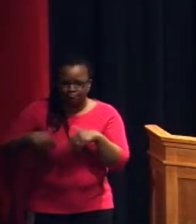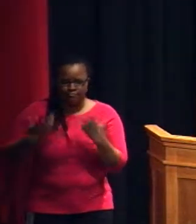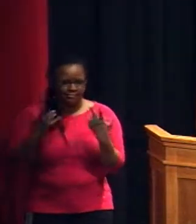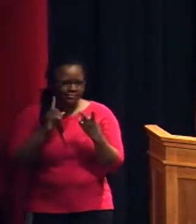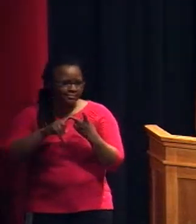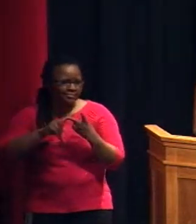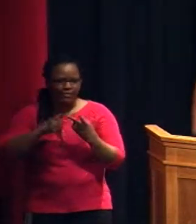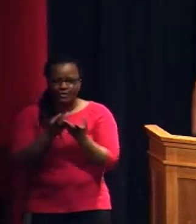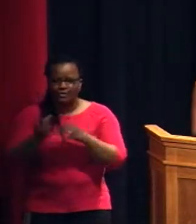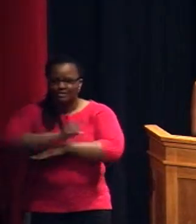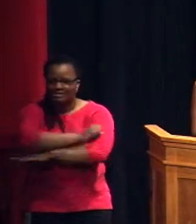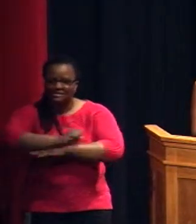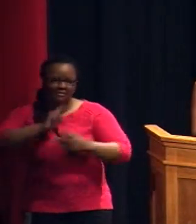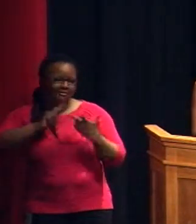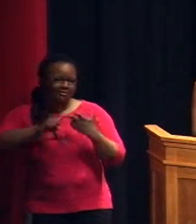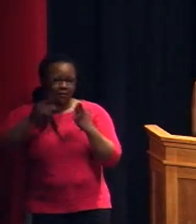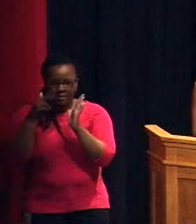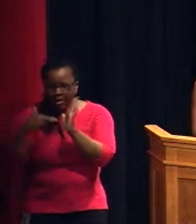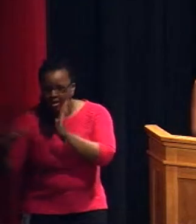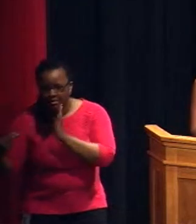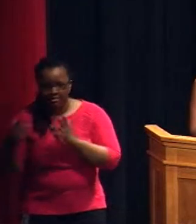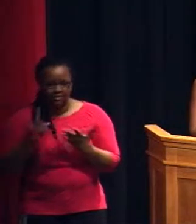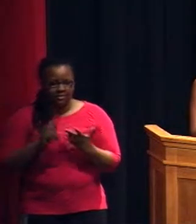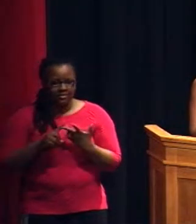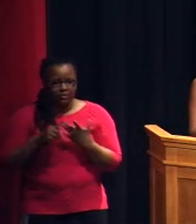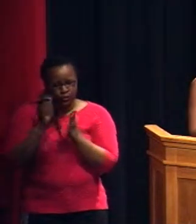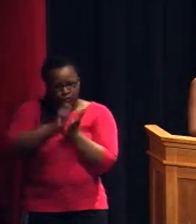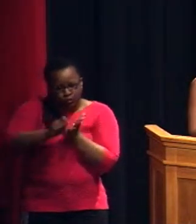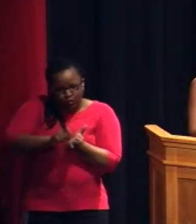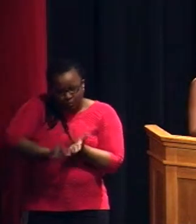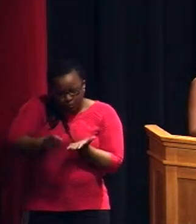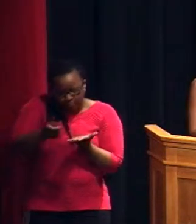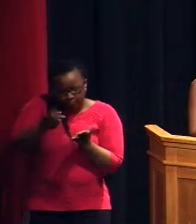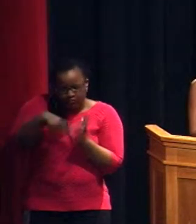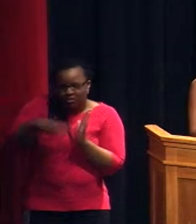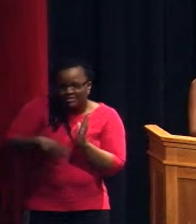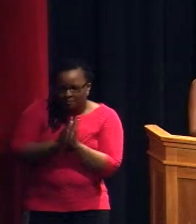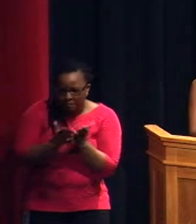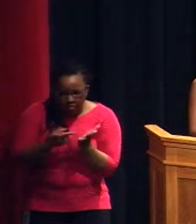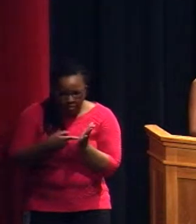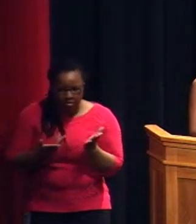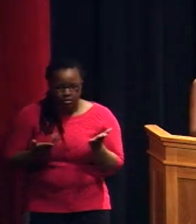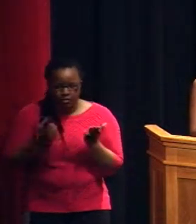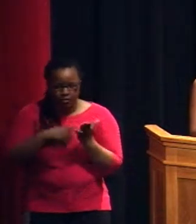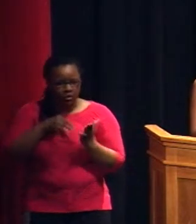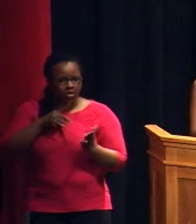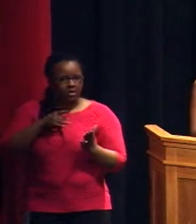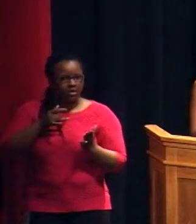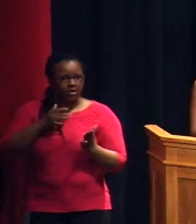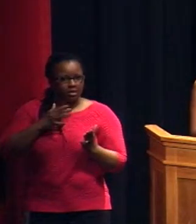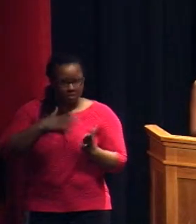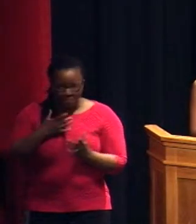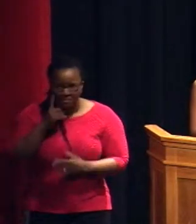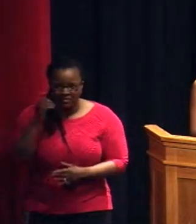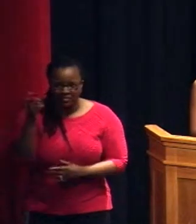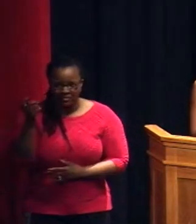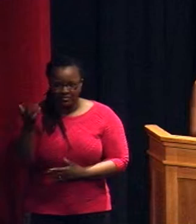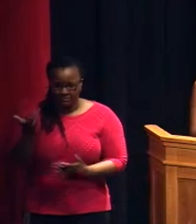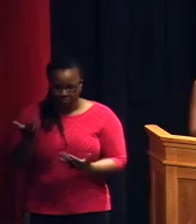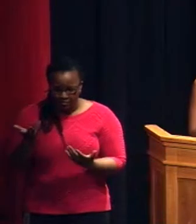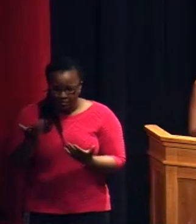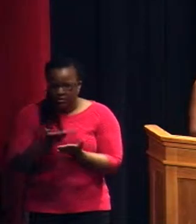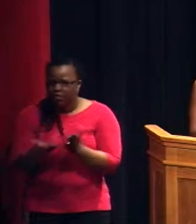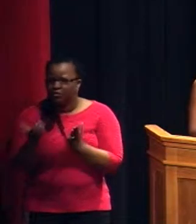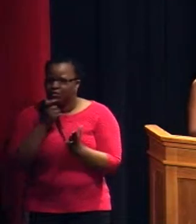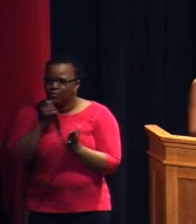text in a worn book, or painting a picture. And to those of you who don't know what your passion is or what you want to do in